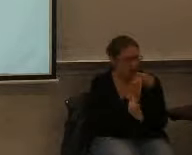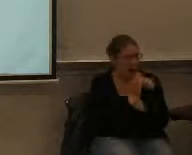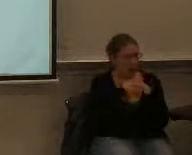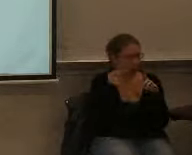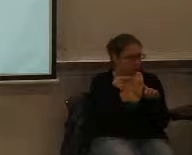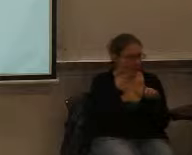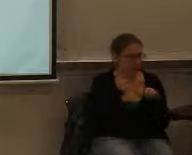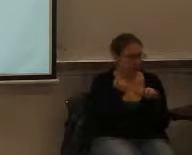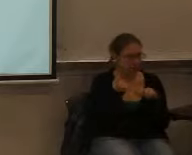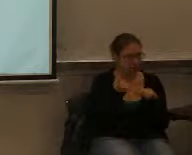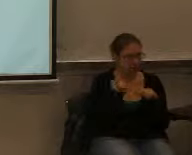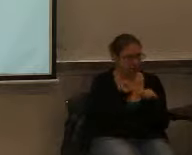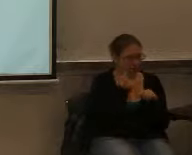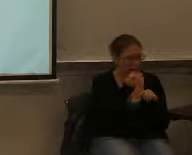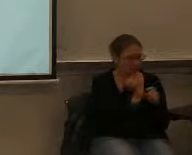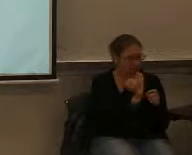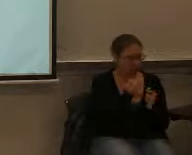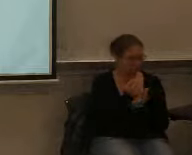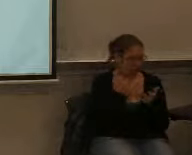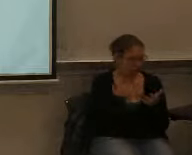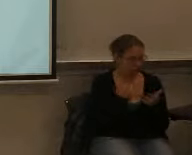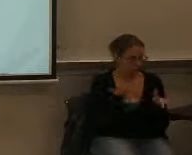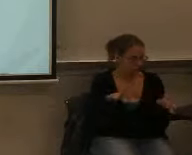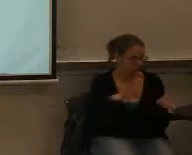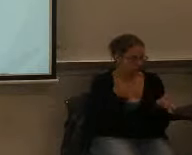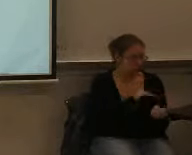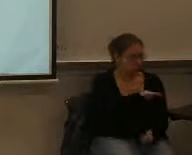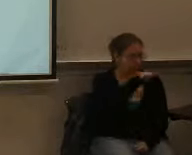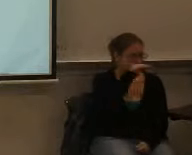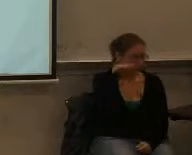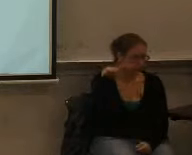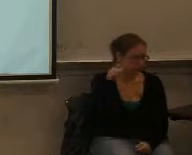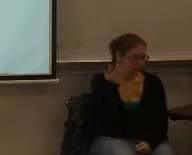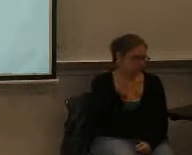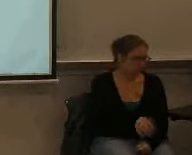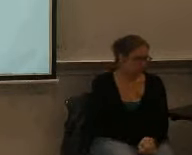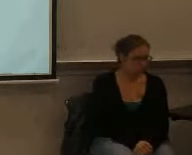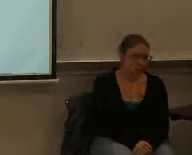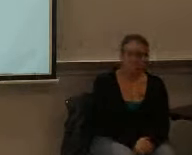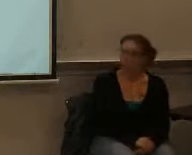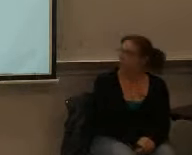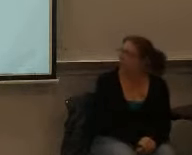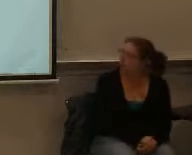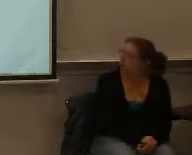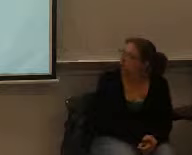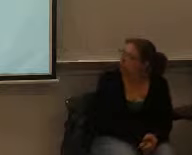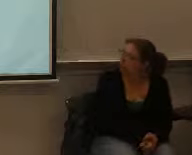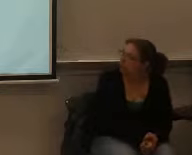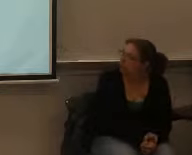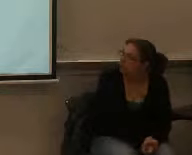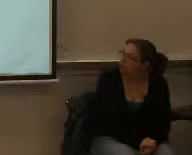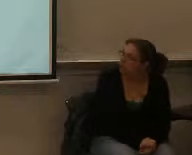to a point, and then they could only eat so much, and so they just eat at their optimum rate.